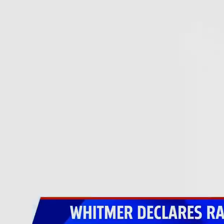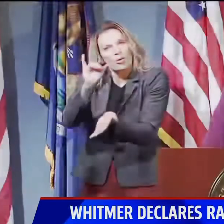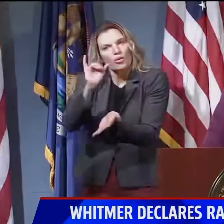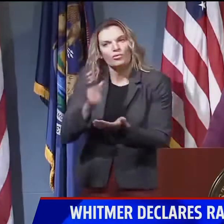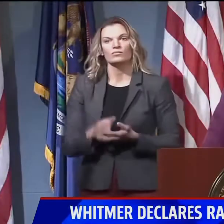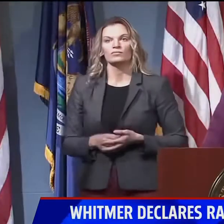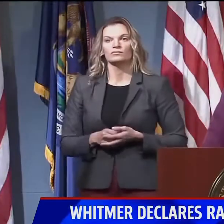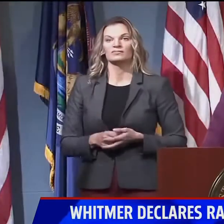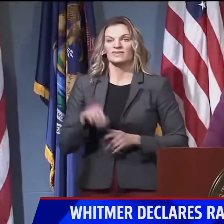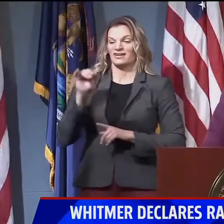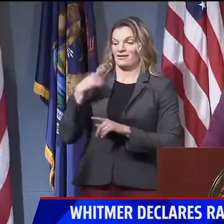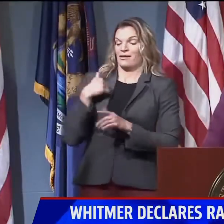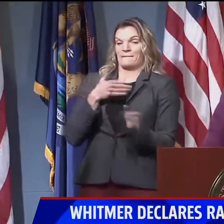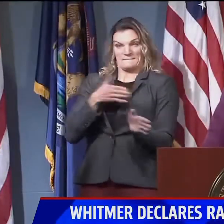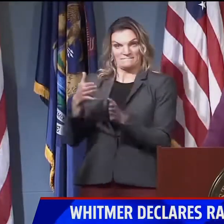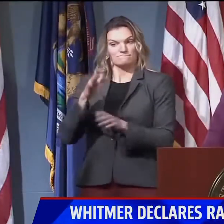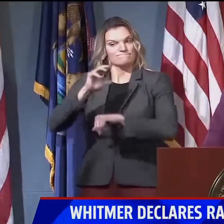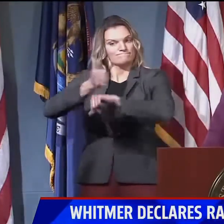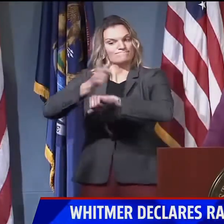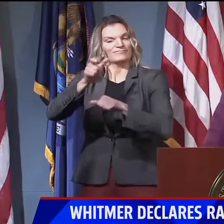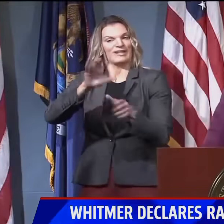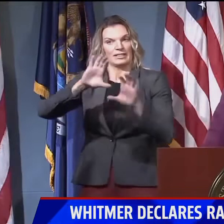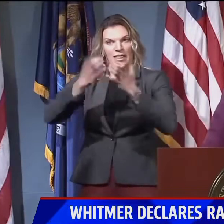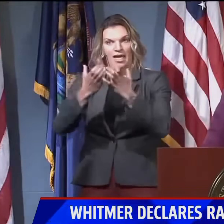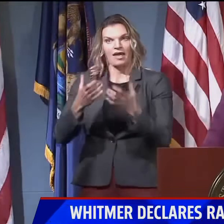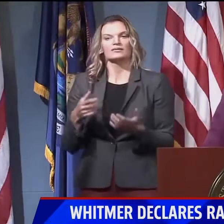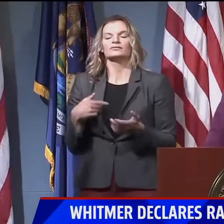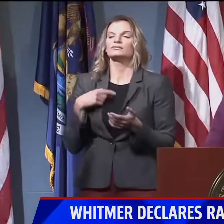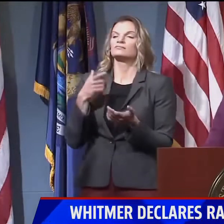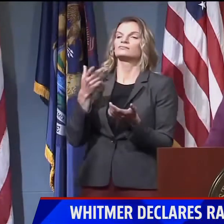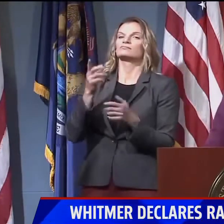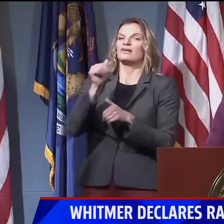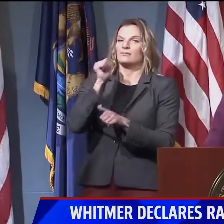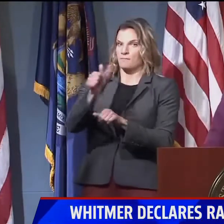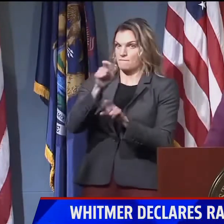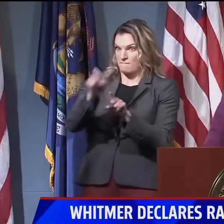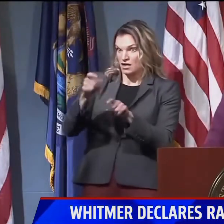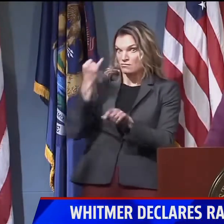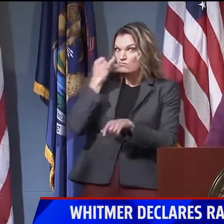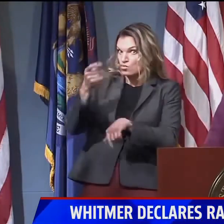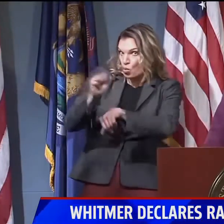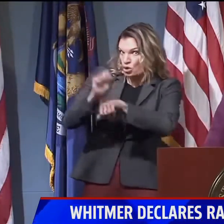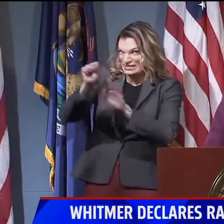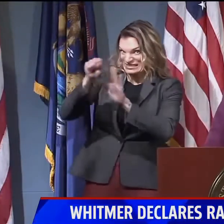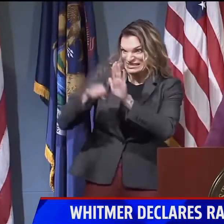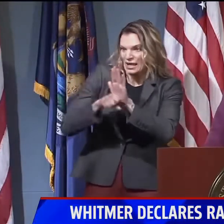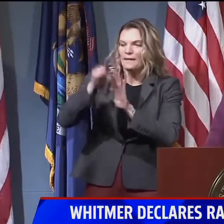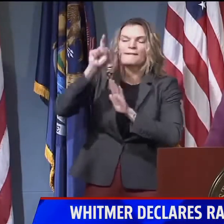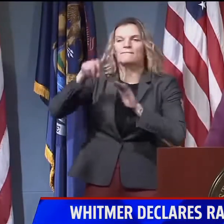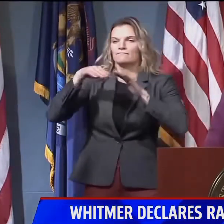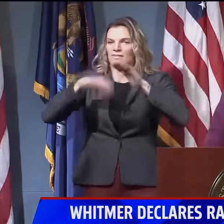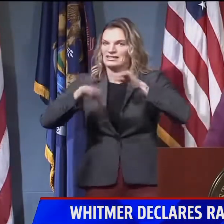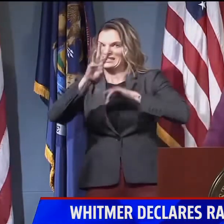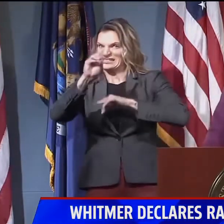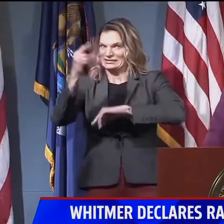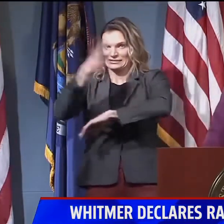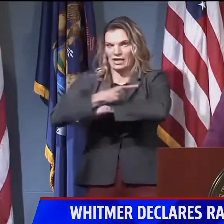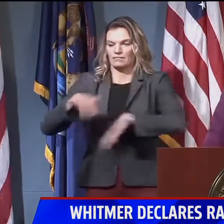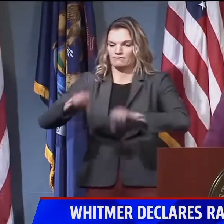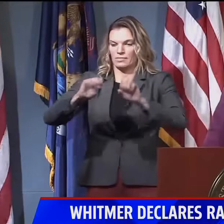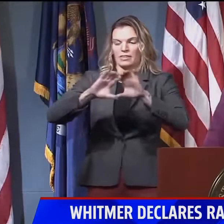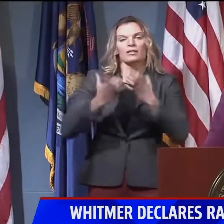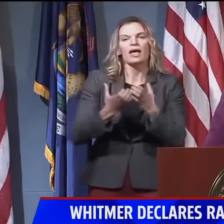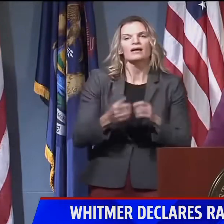others. This is not alleging that people are racist. It's recognizing that everyone has biases from where we grew up or how we were